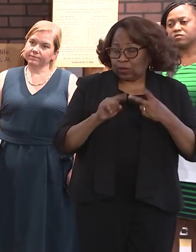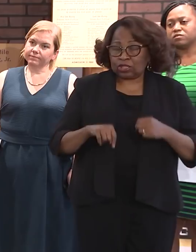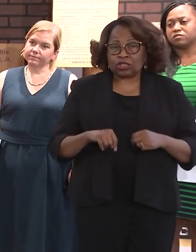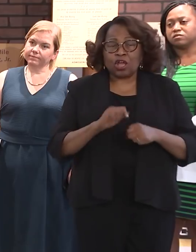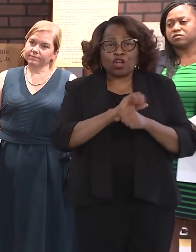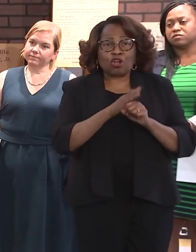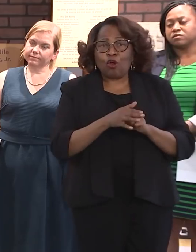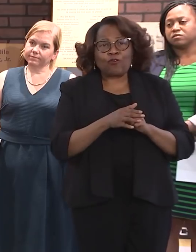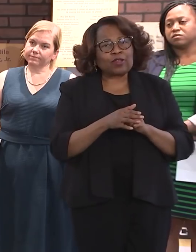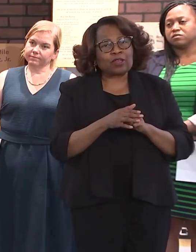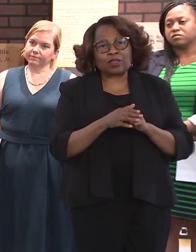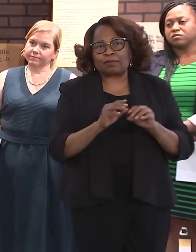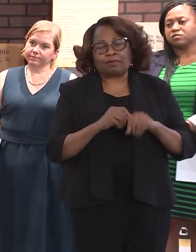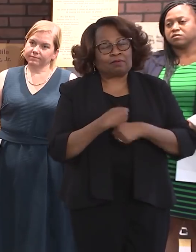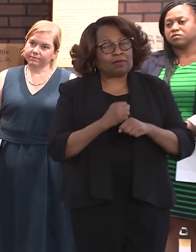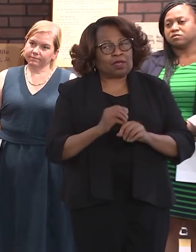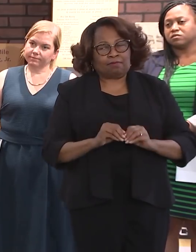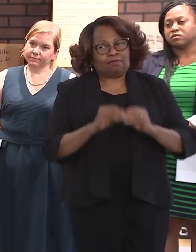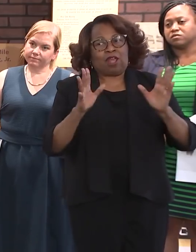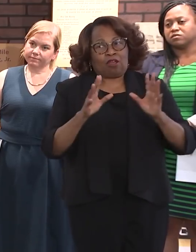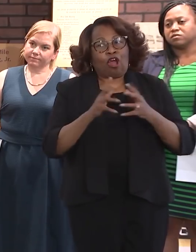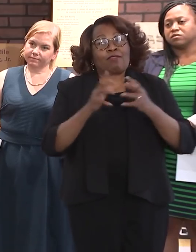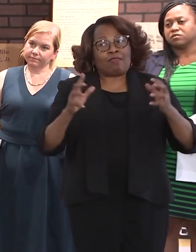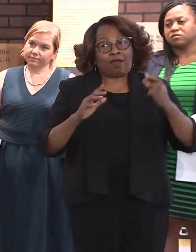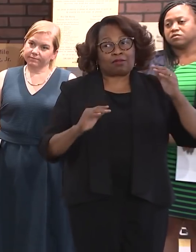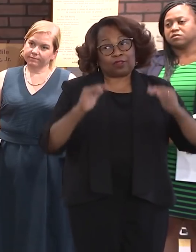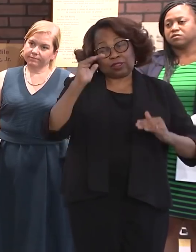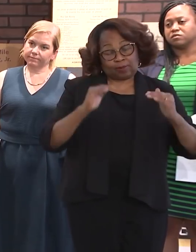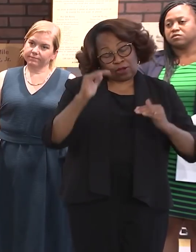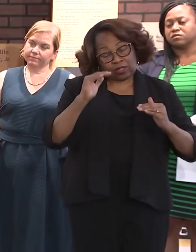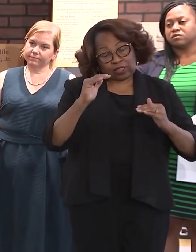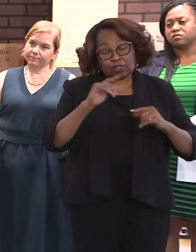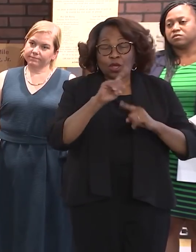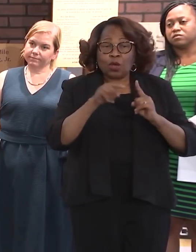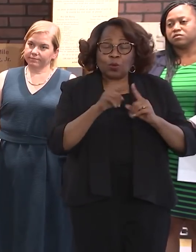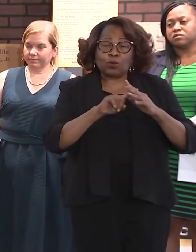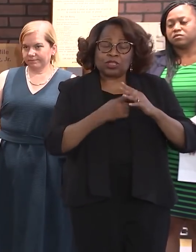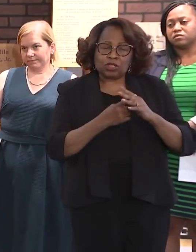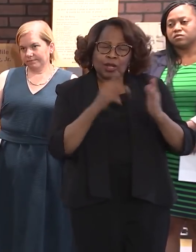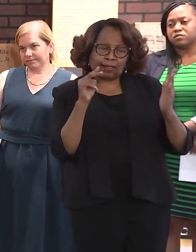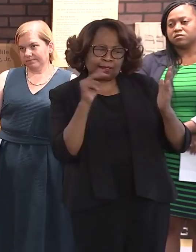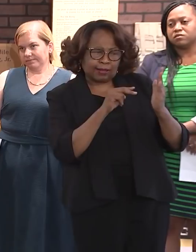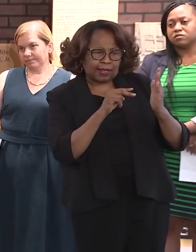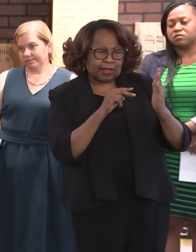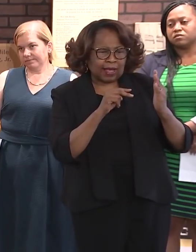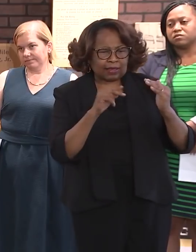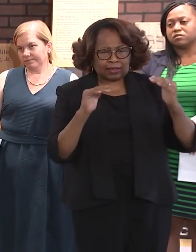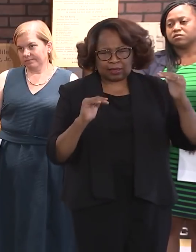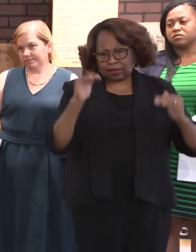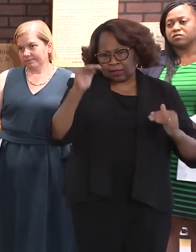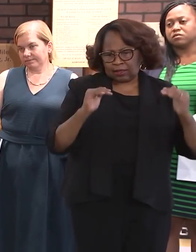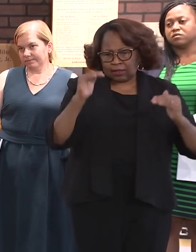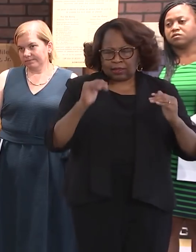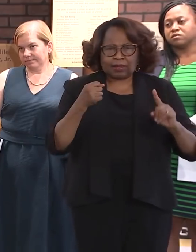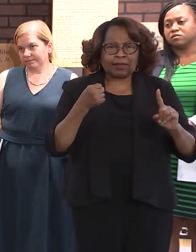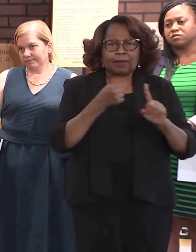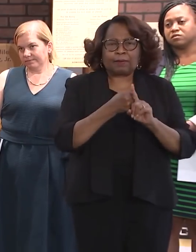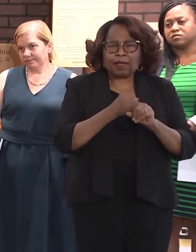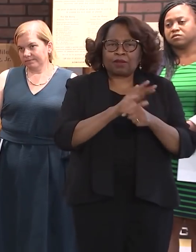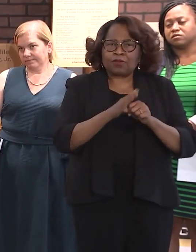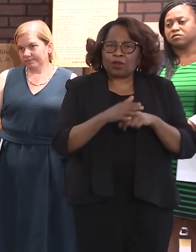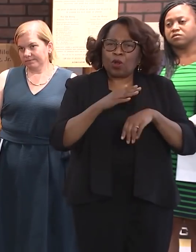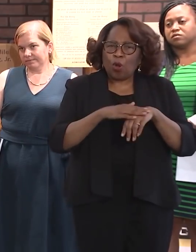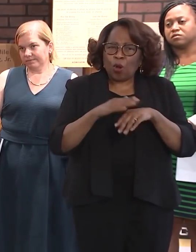COVID laid bare a lot of disparities. You know, when we started looking at the disproportionate impact of COVID